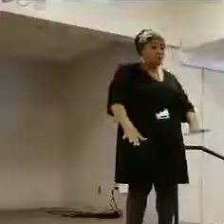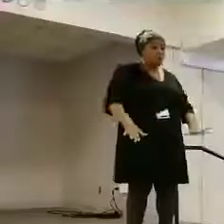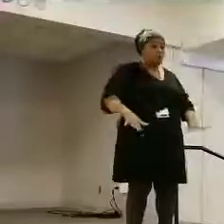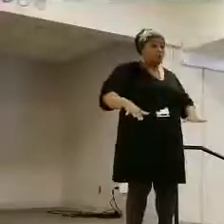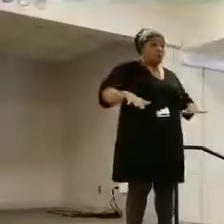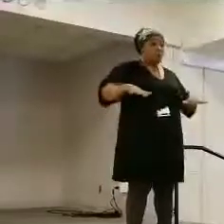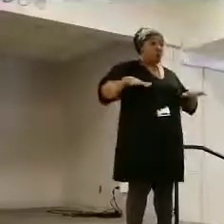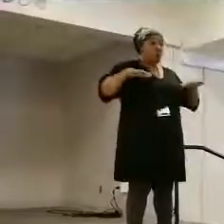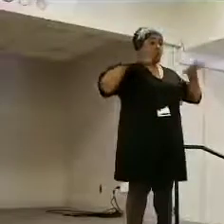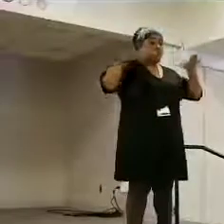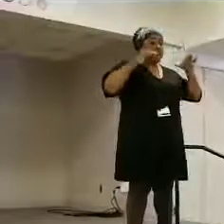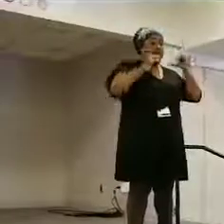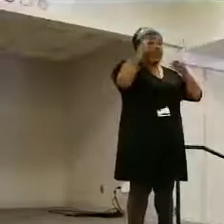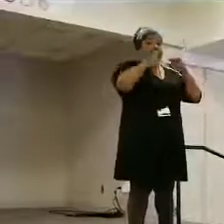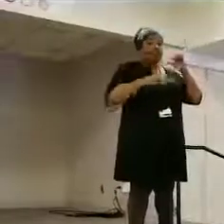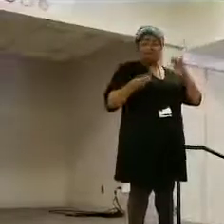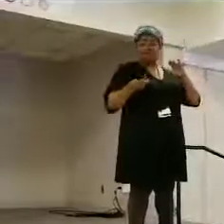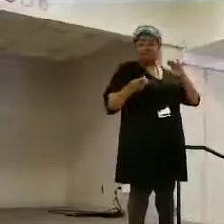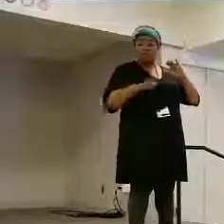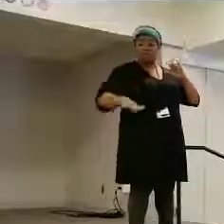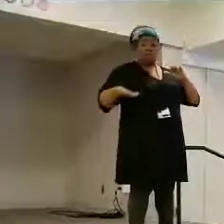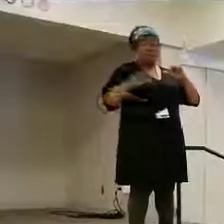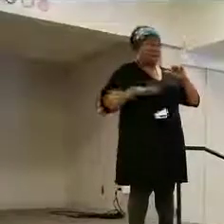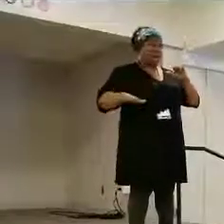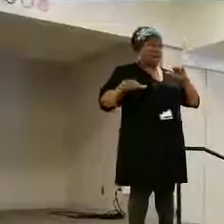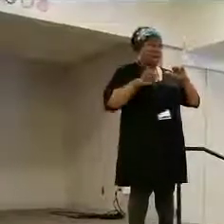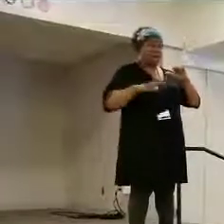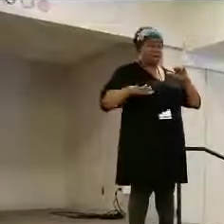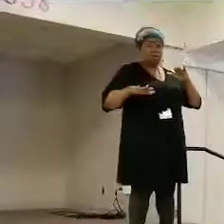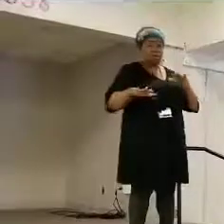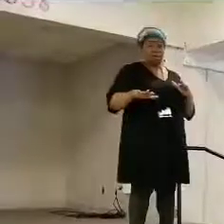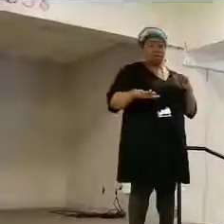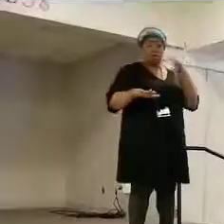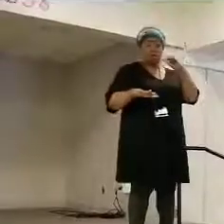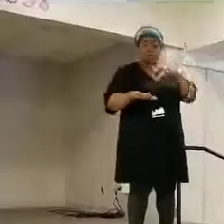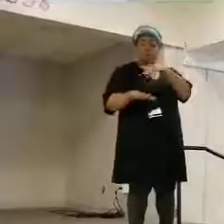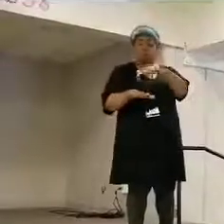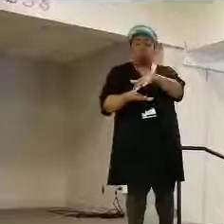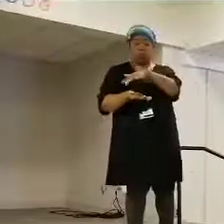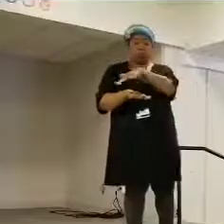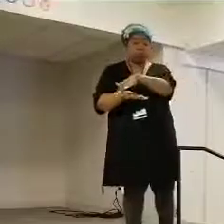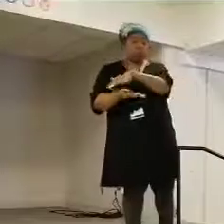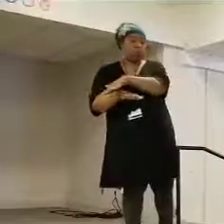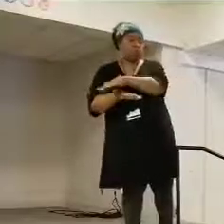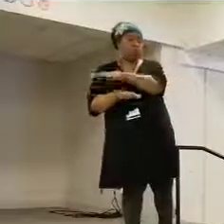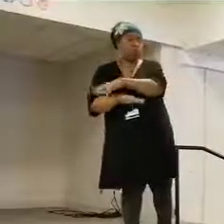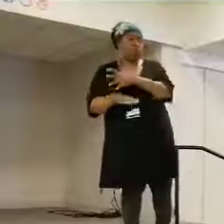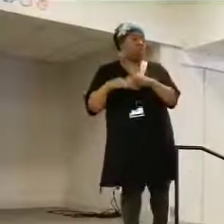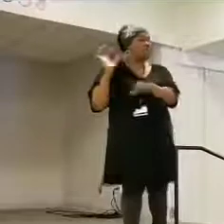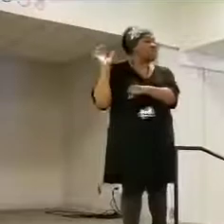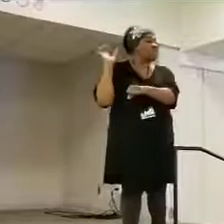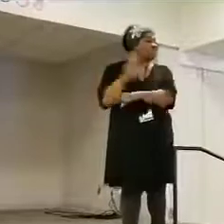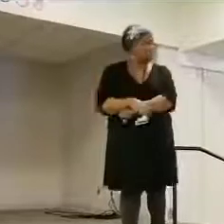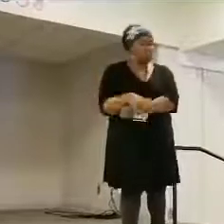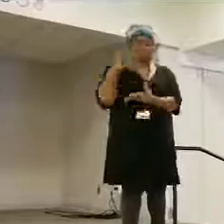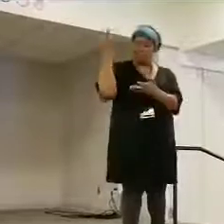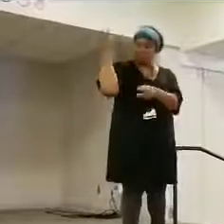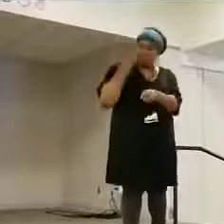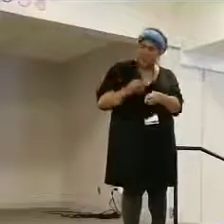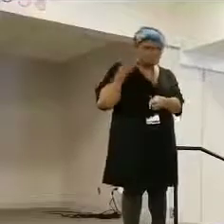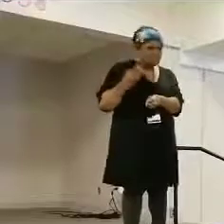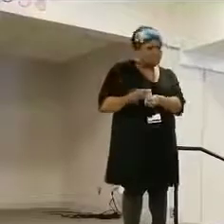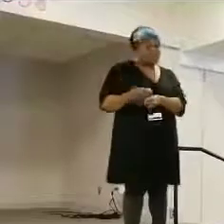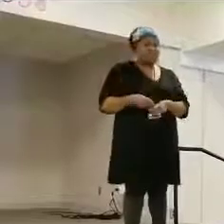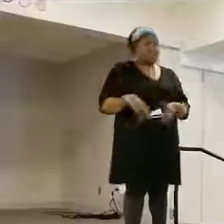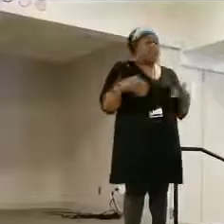absorb. Runoff from these floods moves with tremendous force. Unfortunately, it only takes around 2 feet